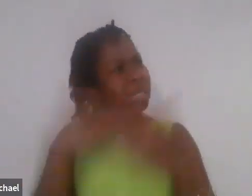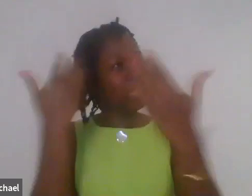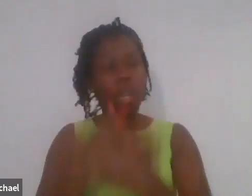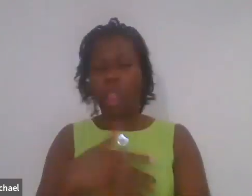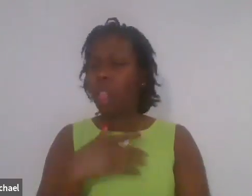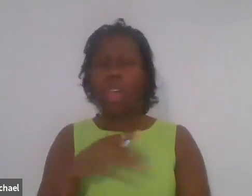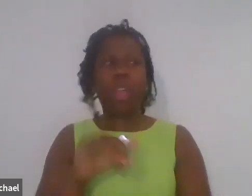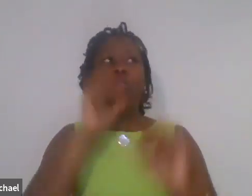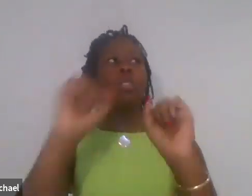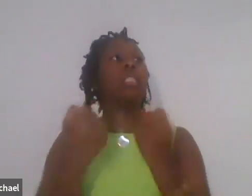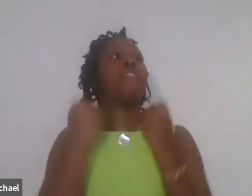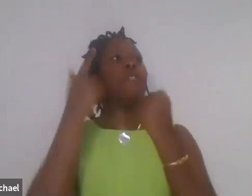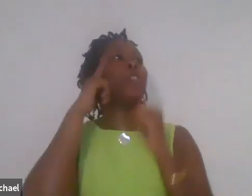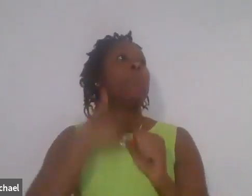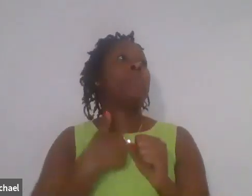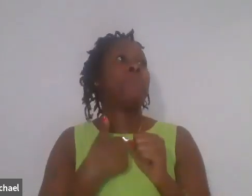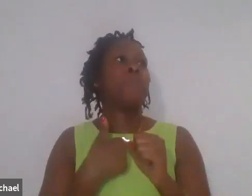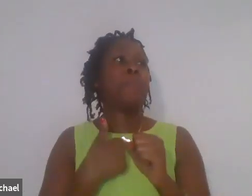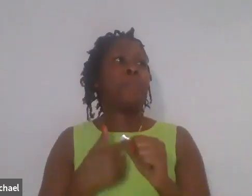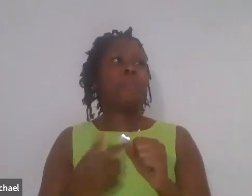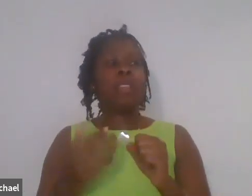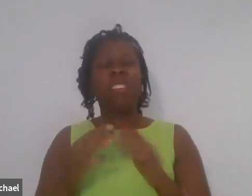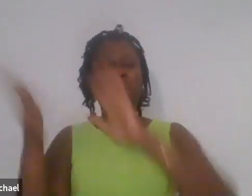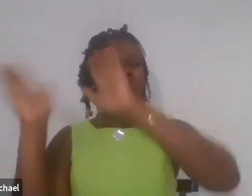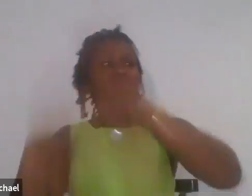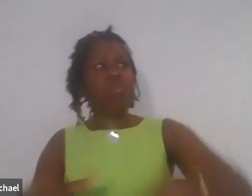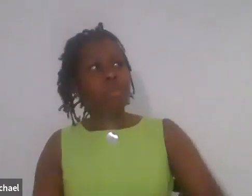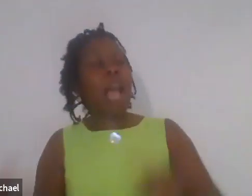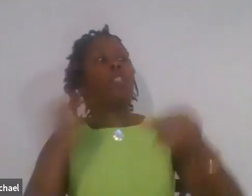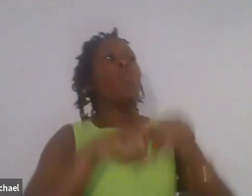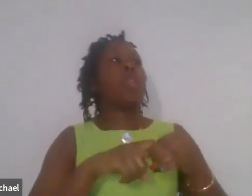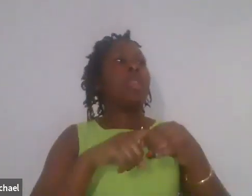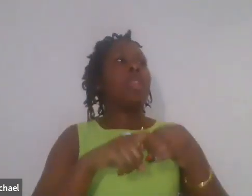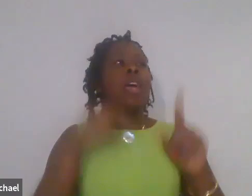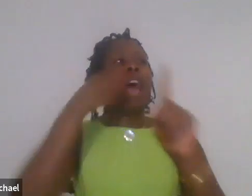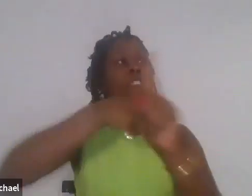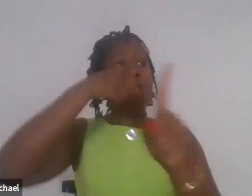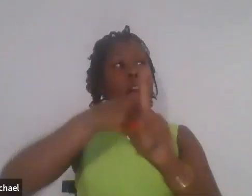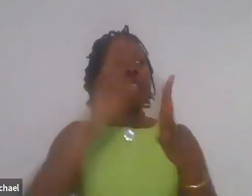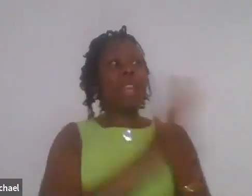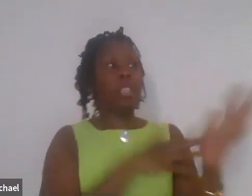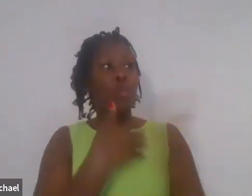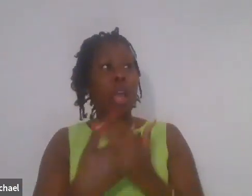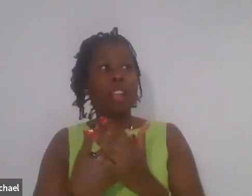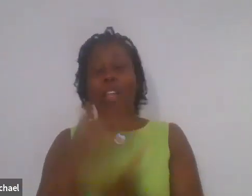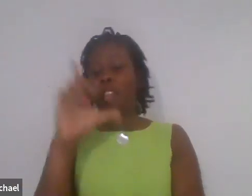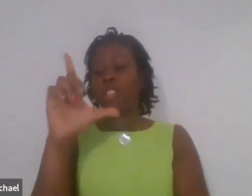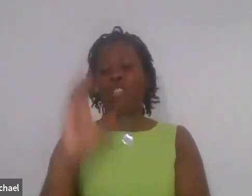So every time I had to dance at night, it wasn't safe for me. So I left that and I joined the advocacy